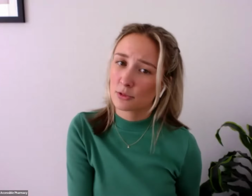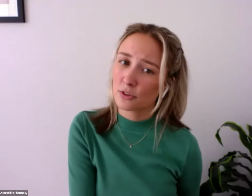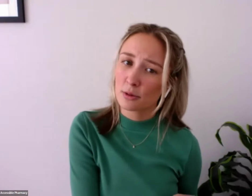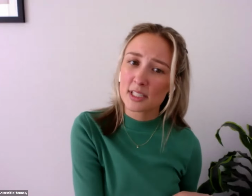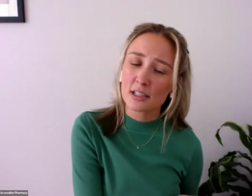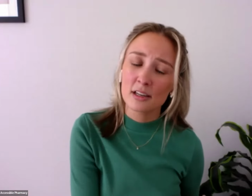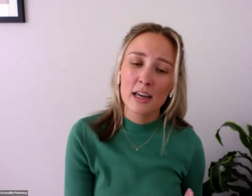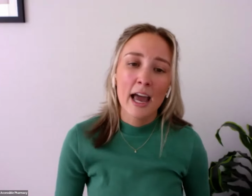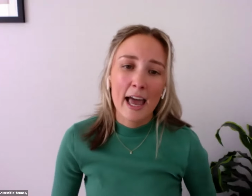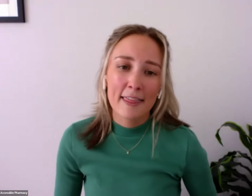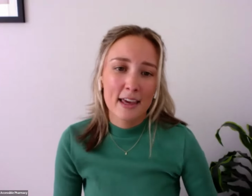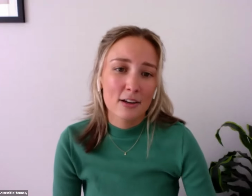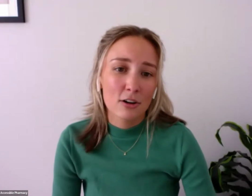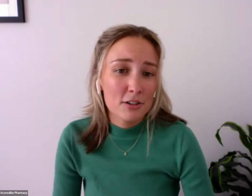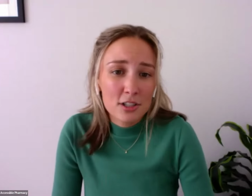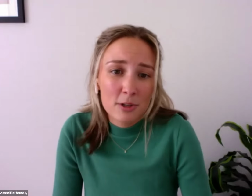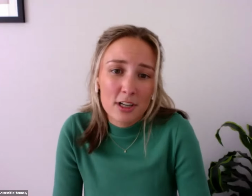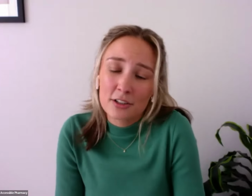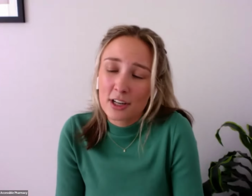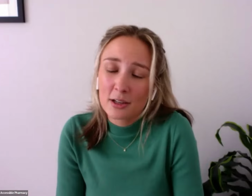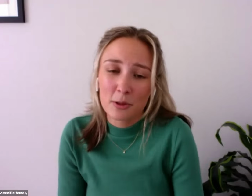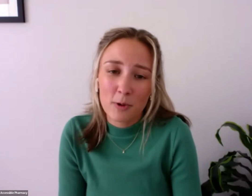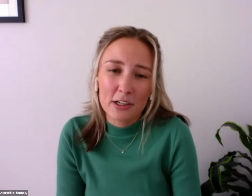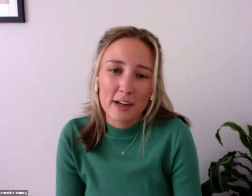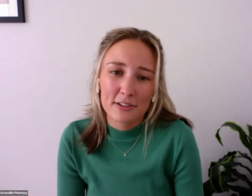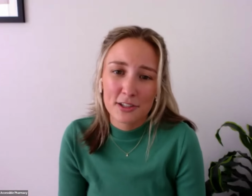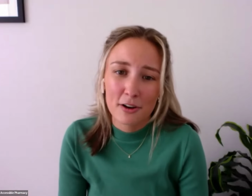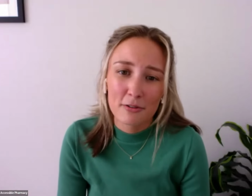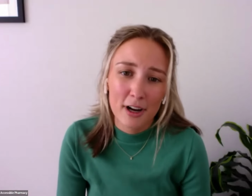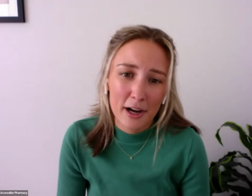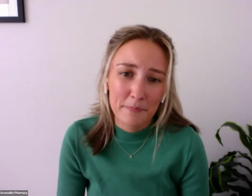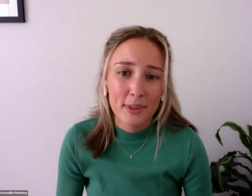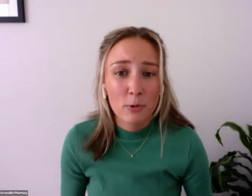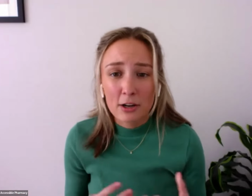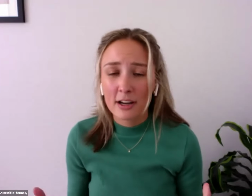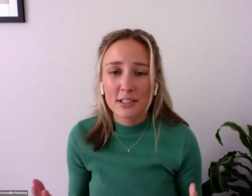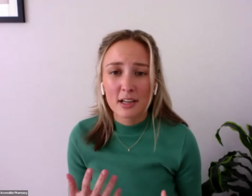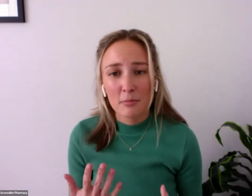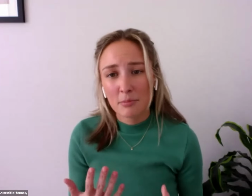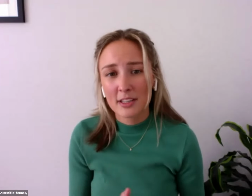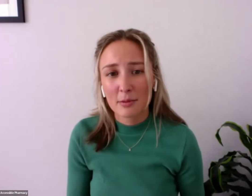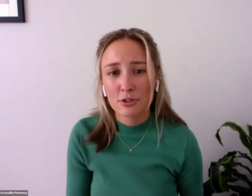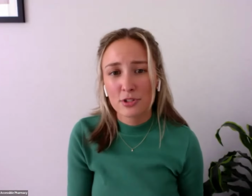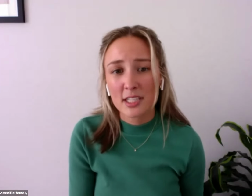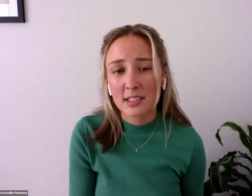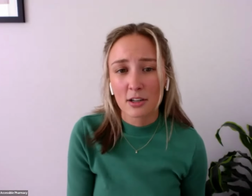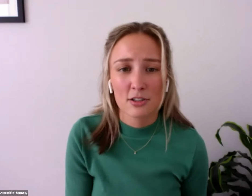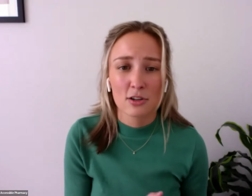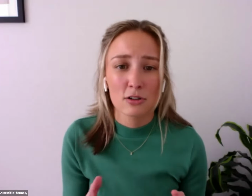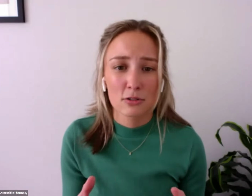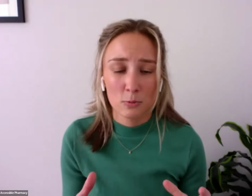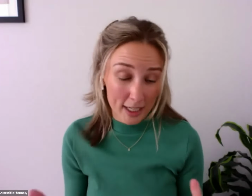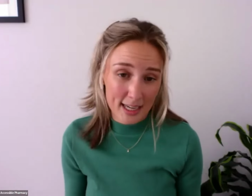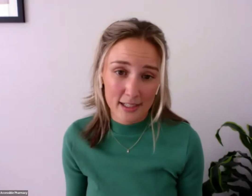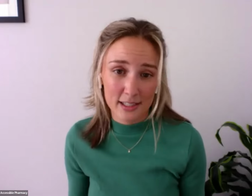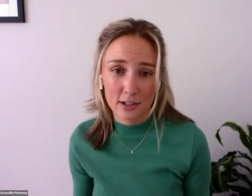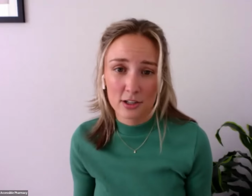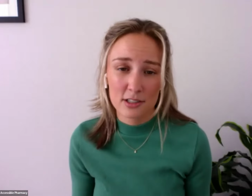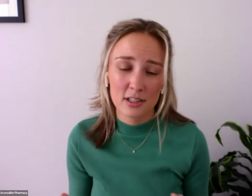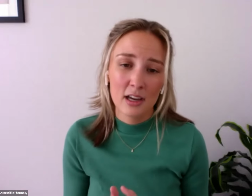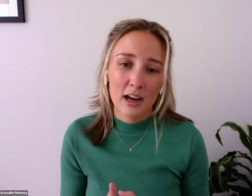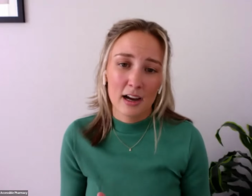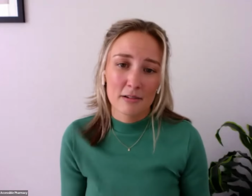with Accessible Pharmacy. And then also we are integrating with WayAround. So WayAround is a company that produces stickers called